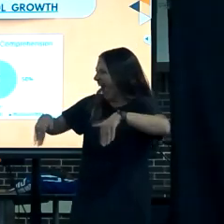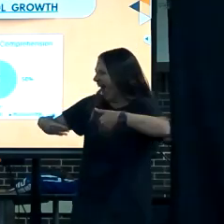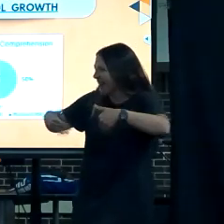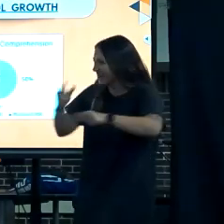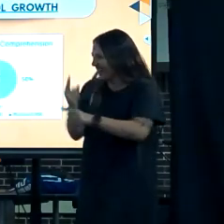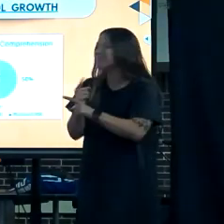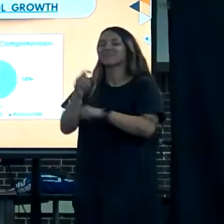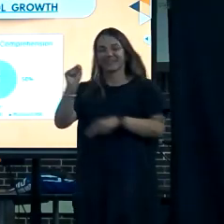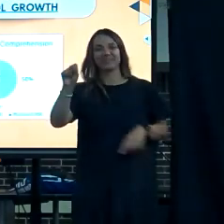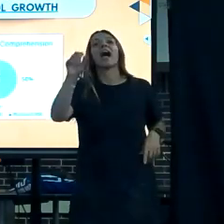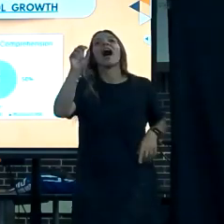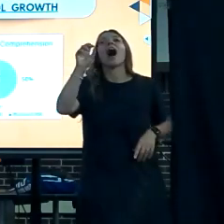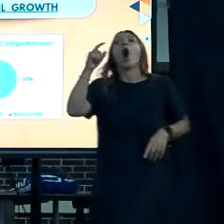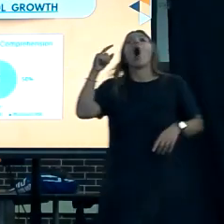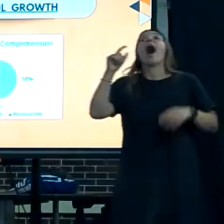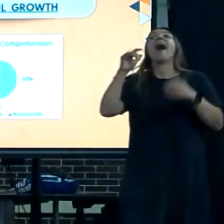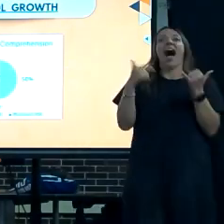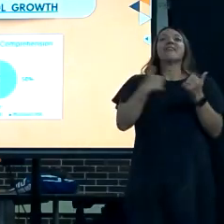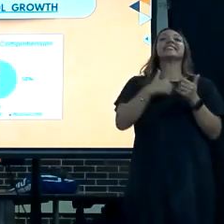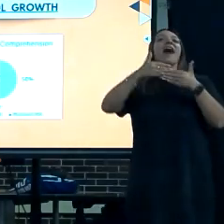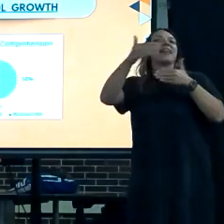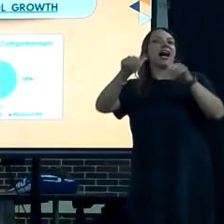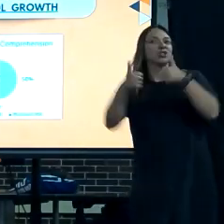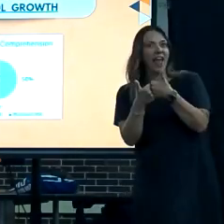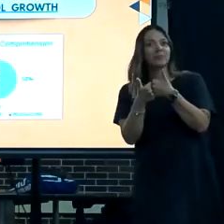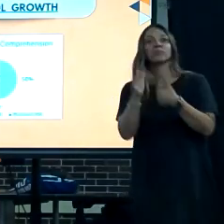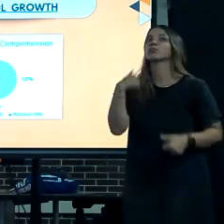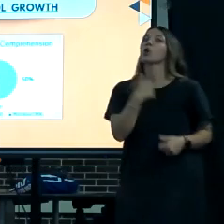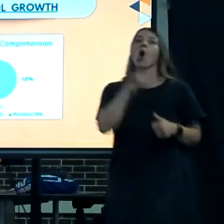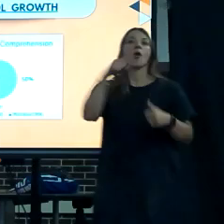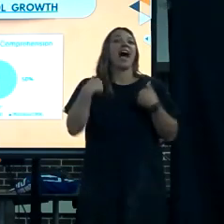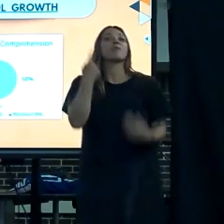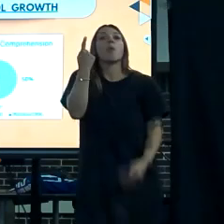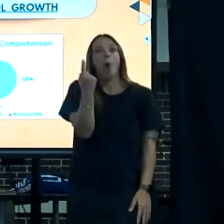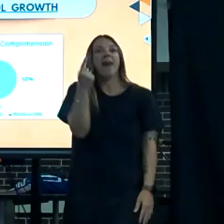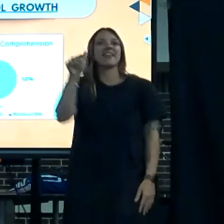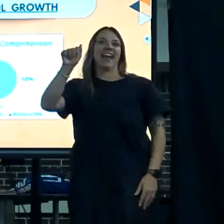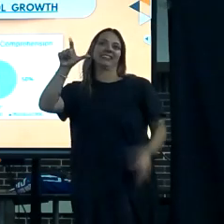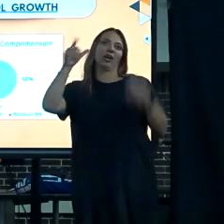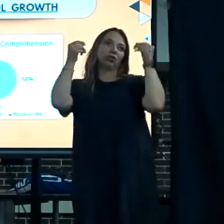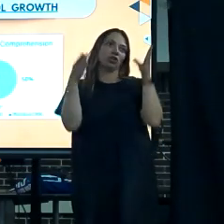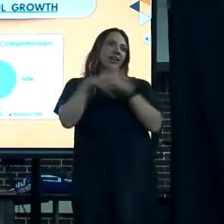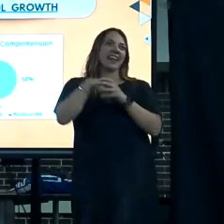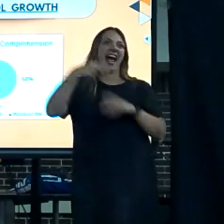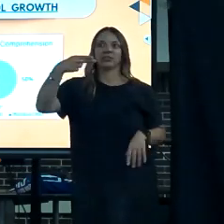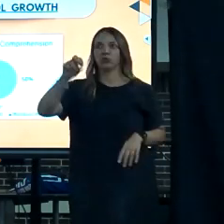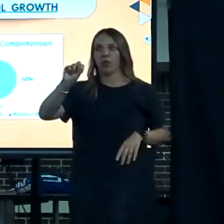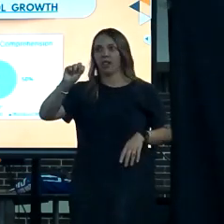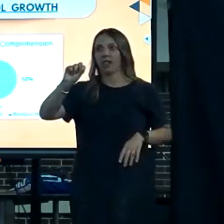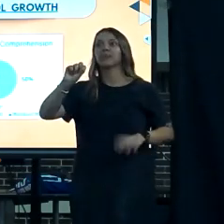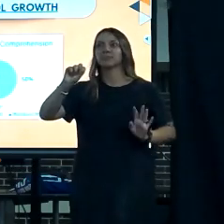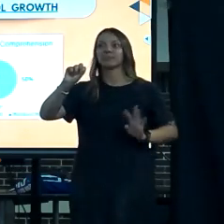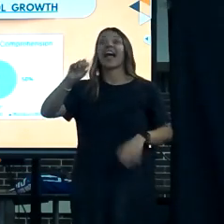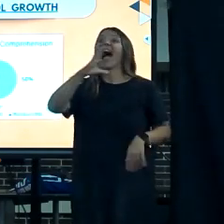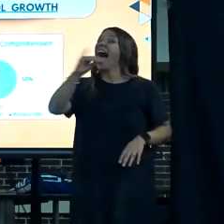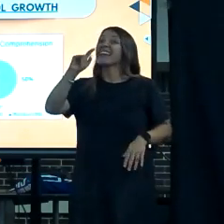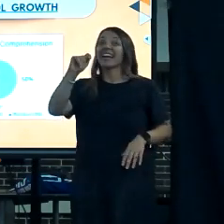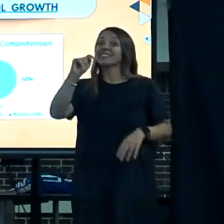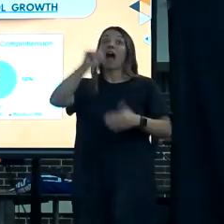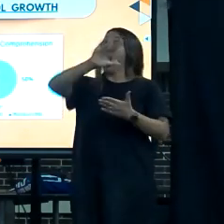For high school ASL, wow, right? Yes. An additional challenge, we have 1 ASL teacher in high